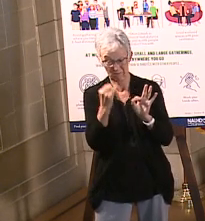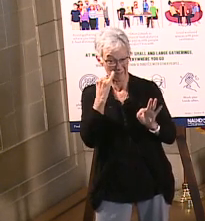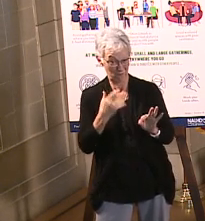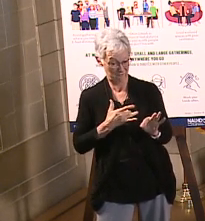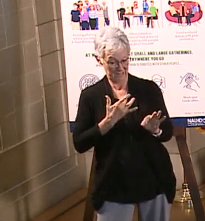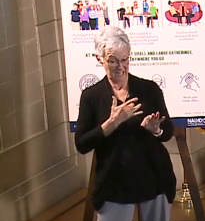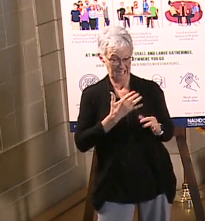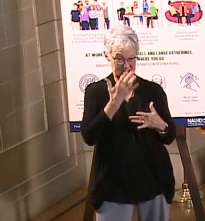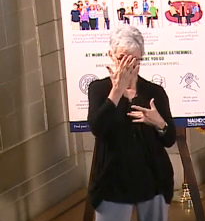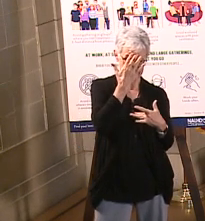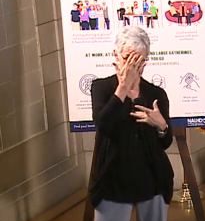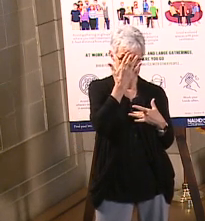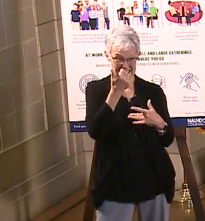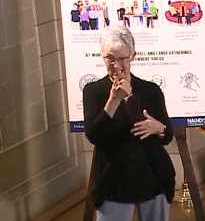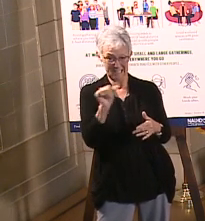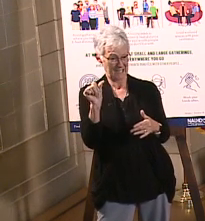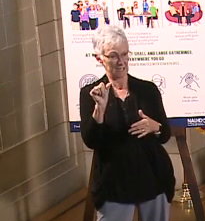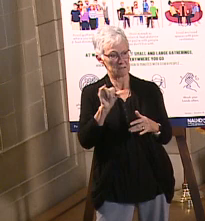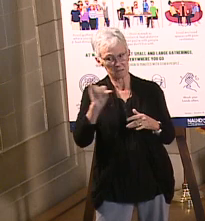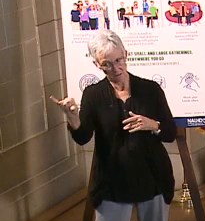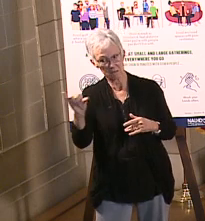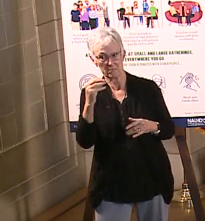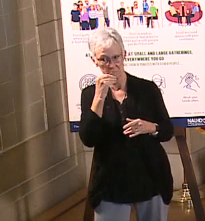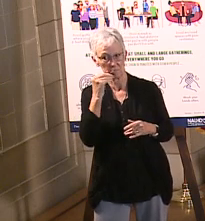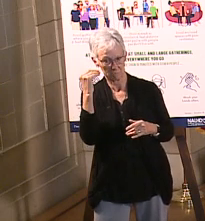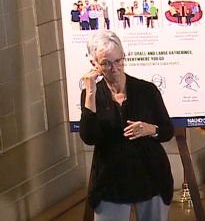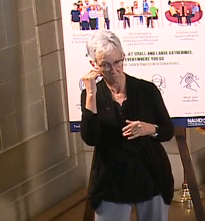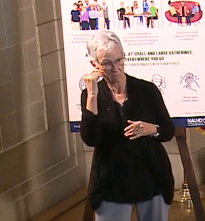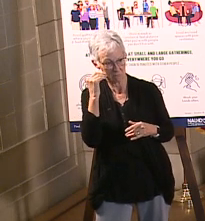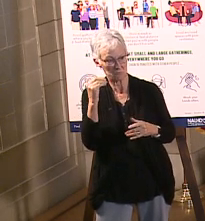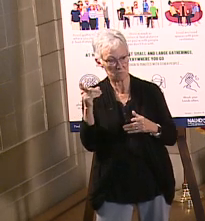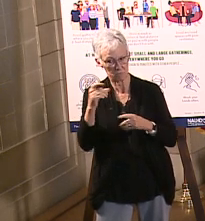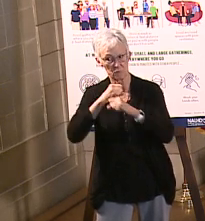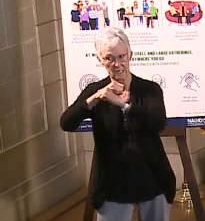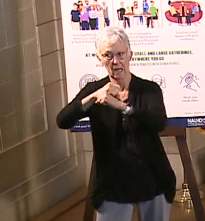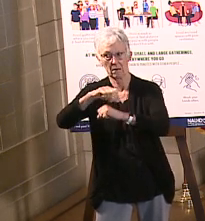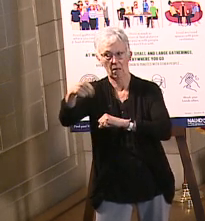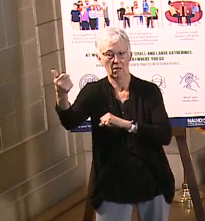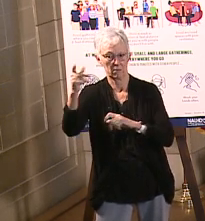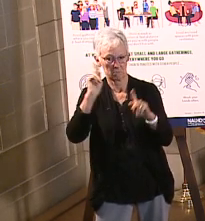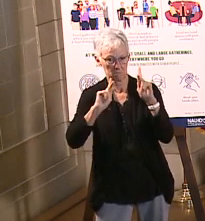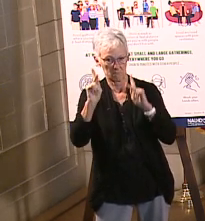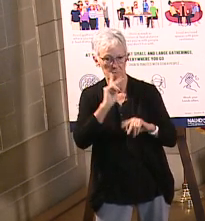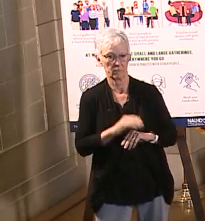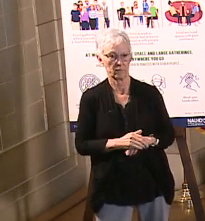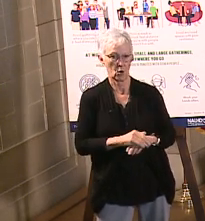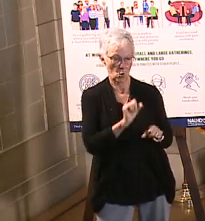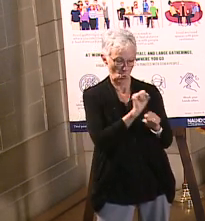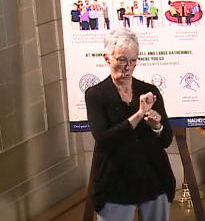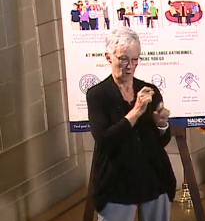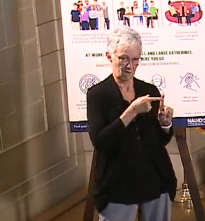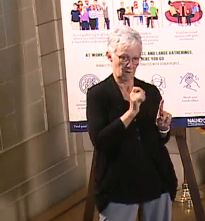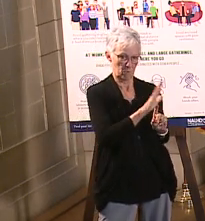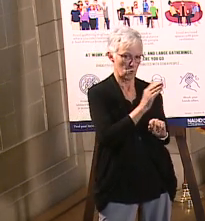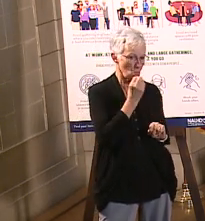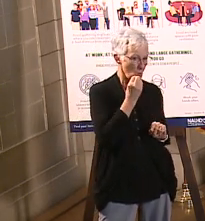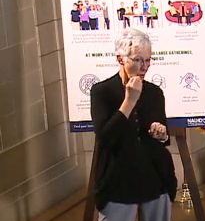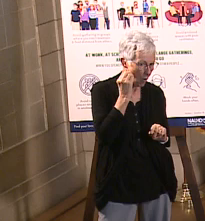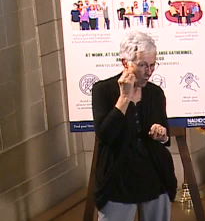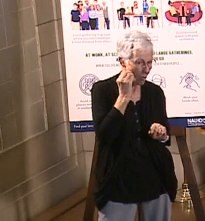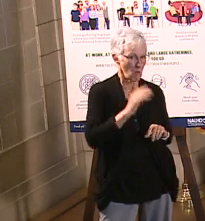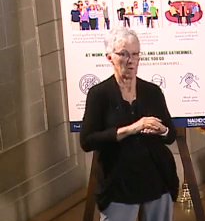that you're not infecting other people by going out when you're sick. Work from home if you can. Go to the store once a week by